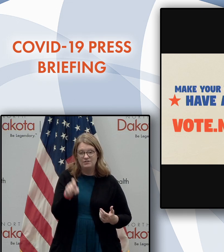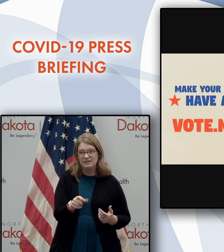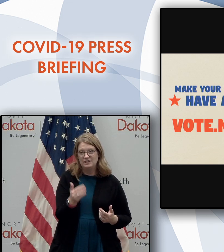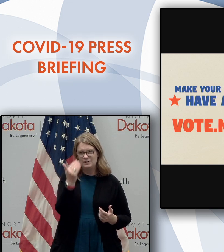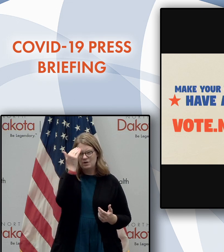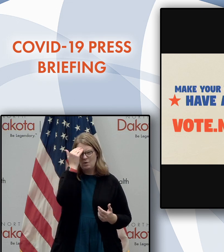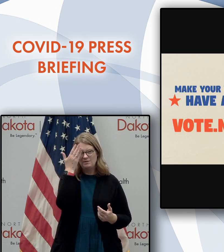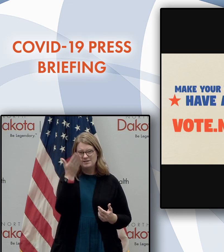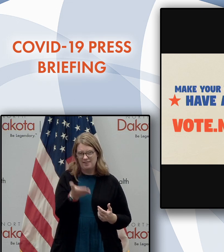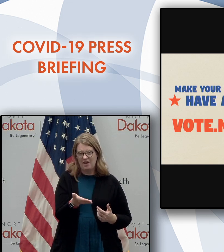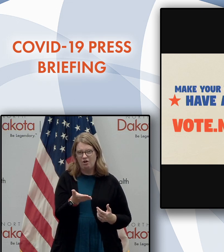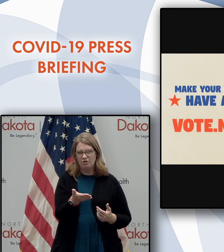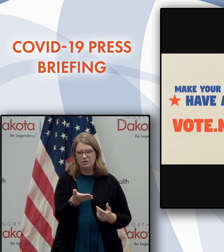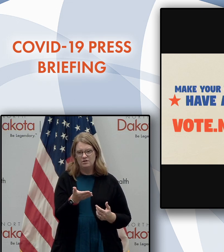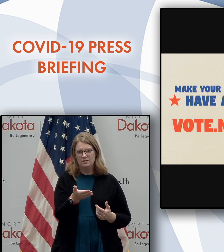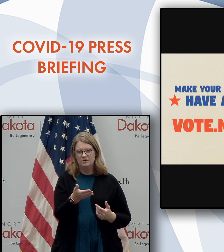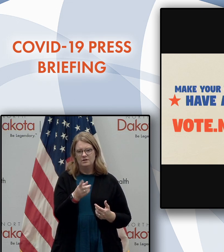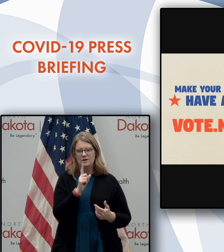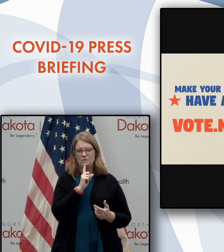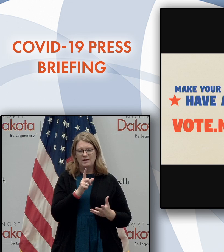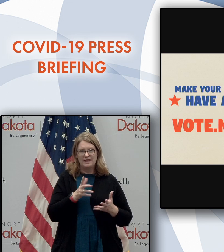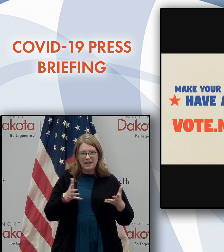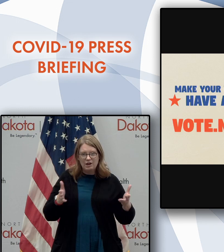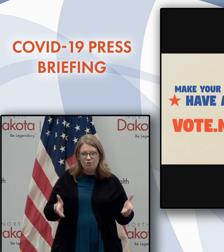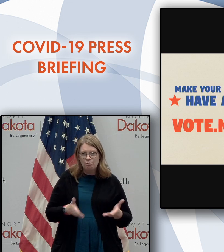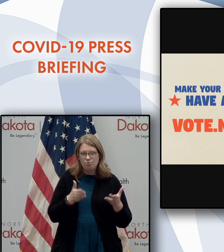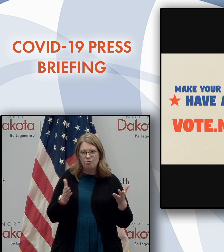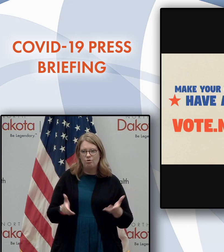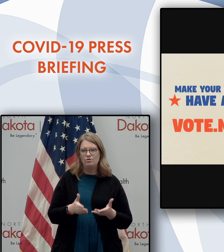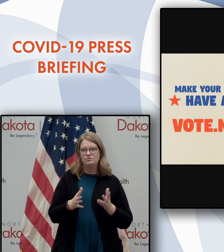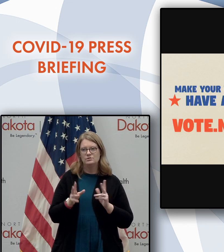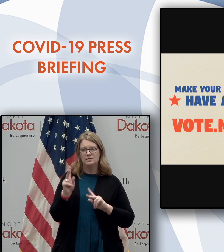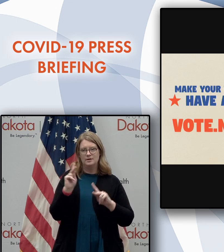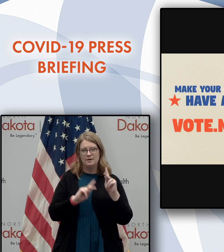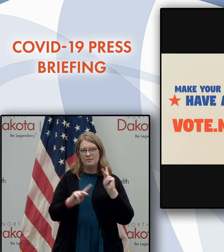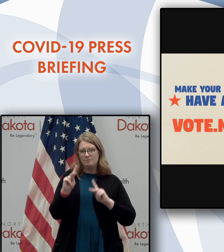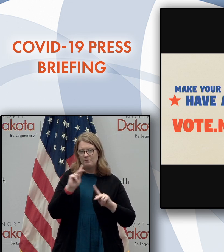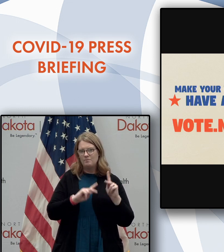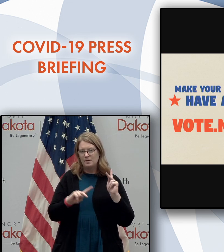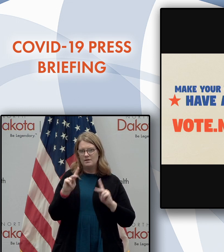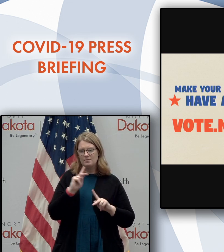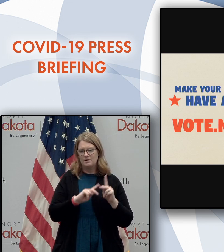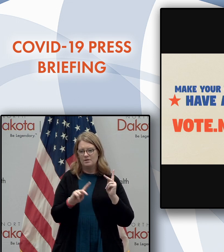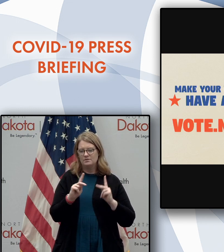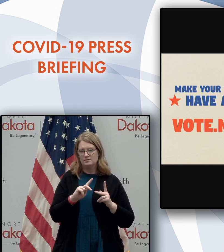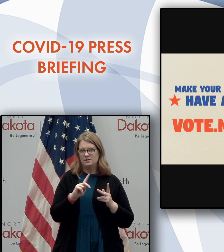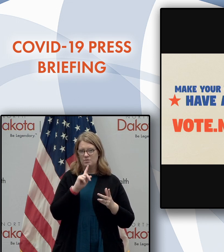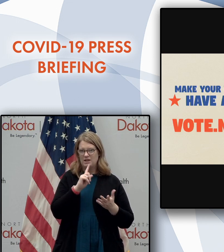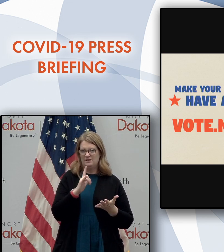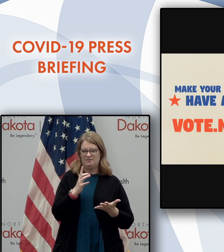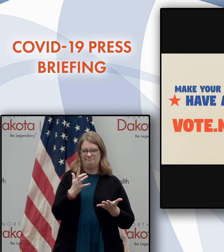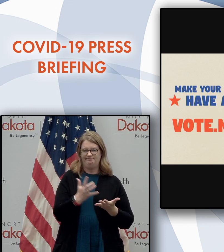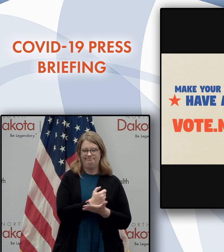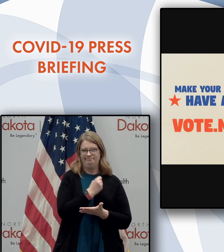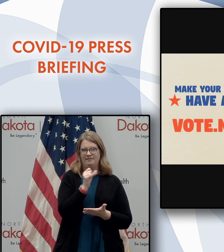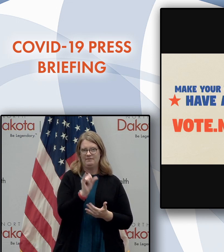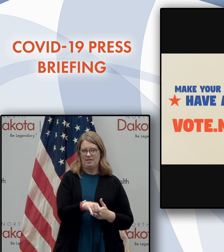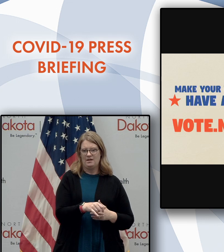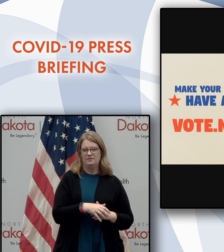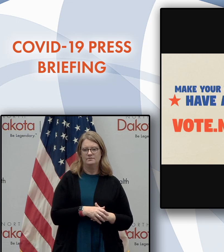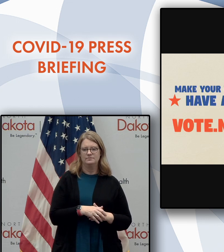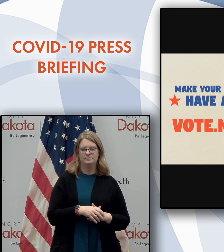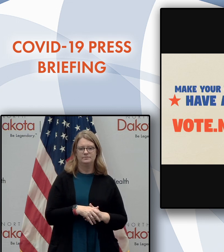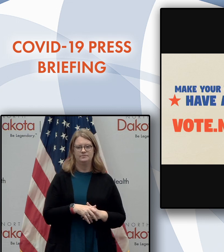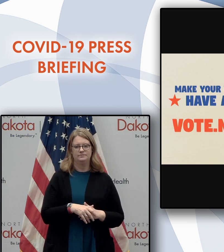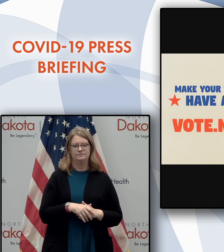there. And we would sure encourage people to be able to take advantage of that. As